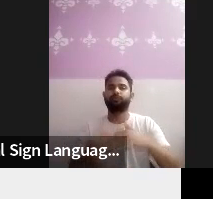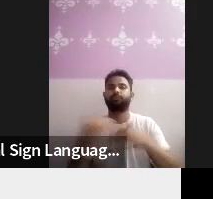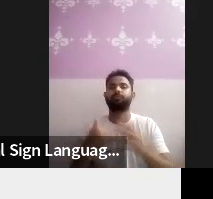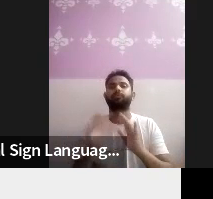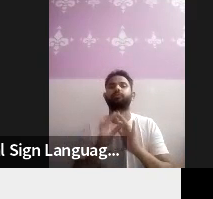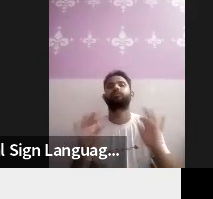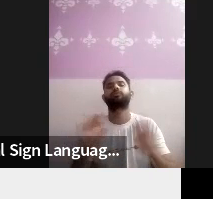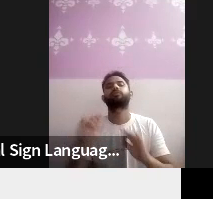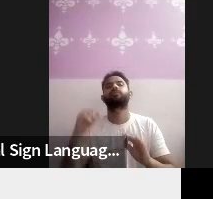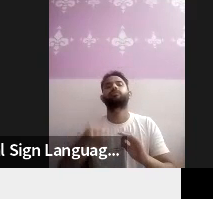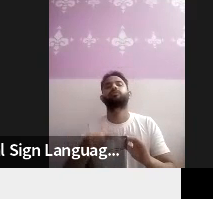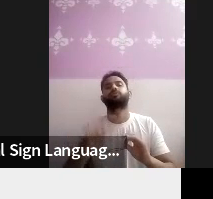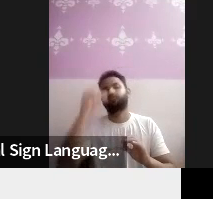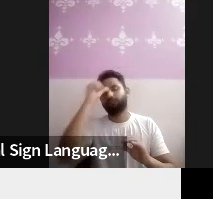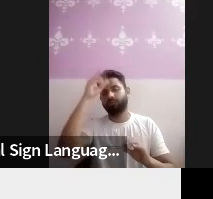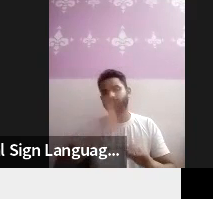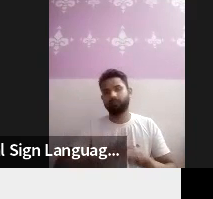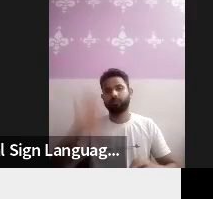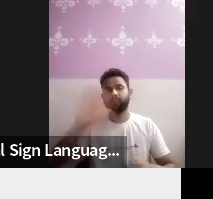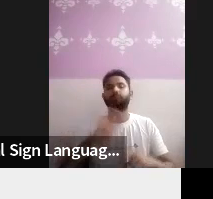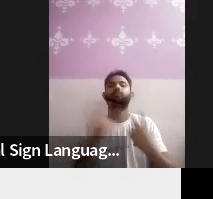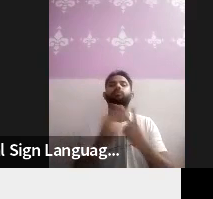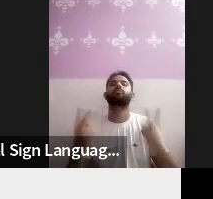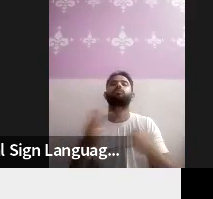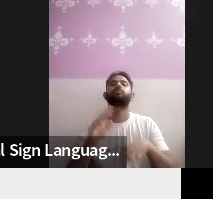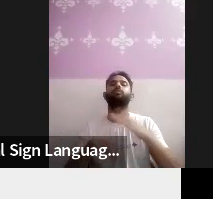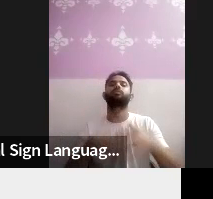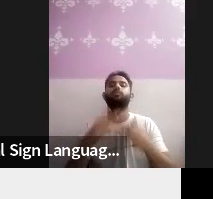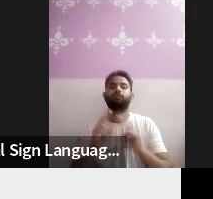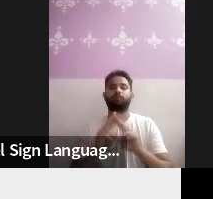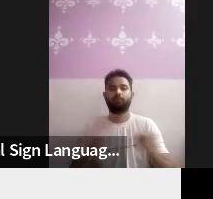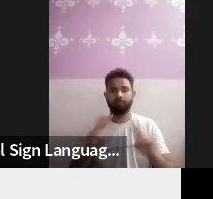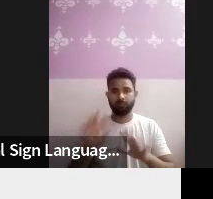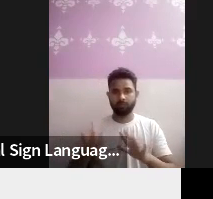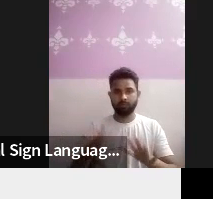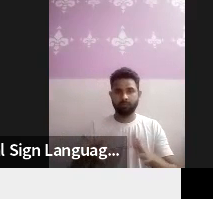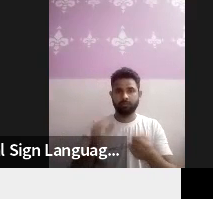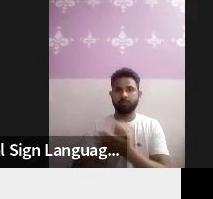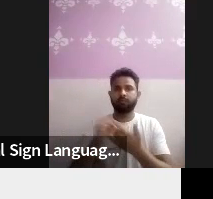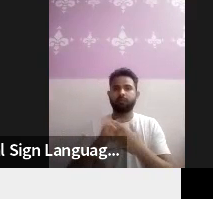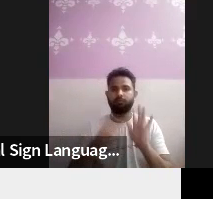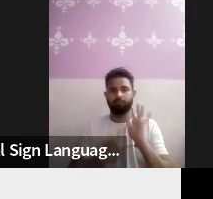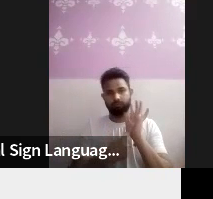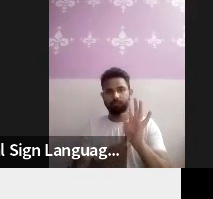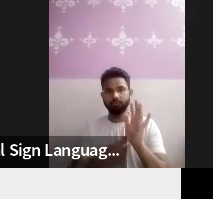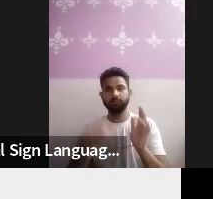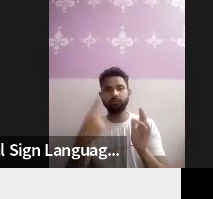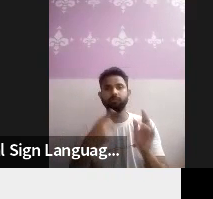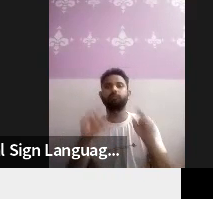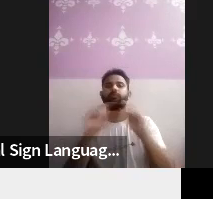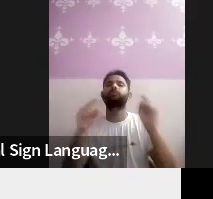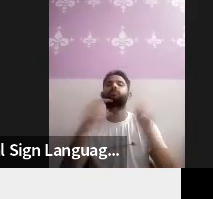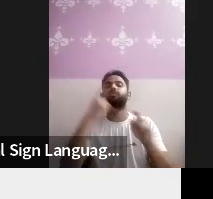using HCSS by competent experts and make the facility accessible as per HCSS guidelines